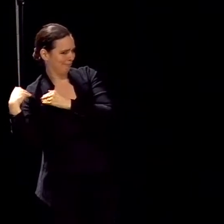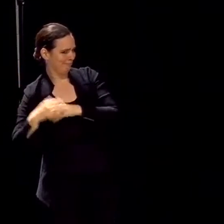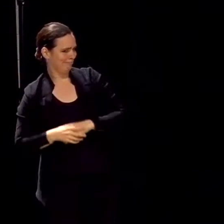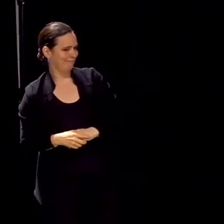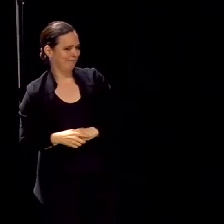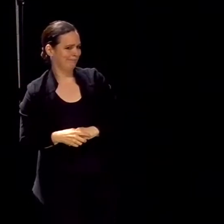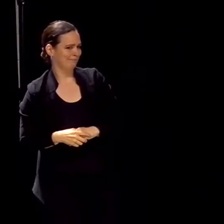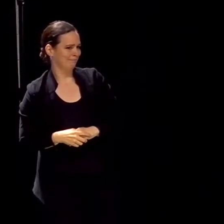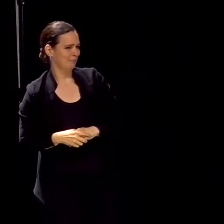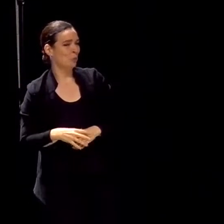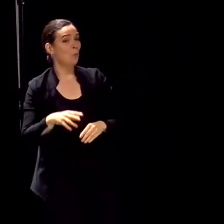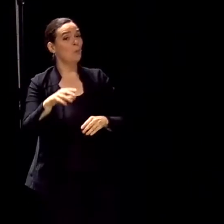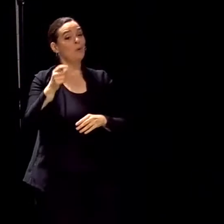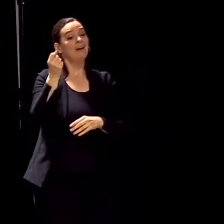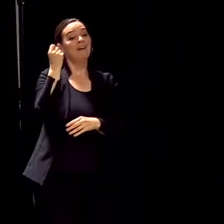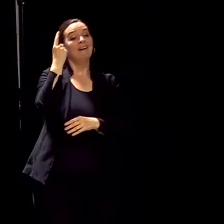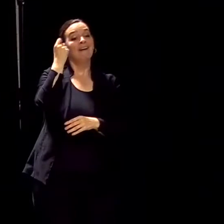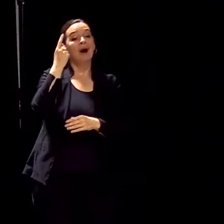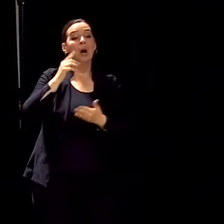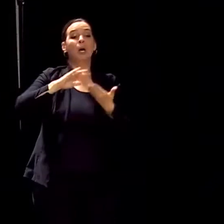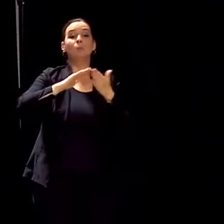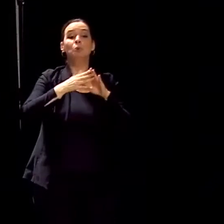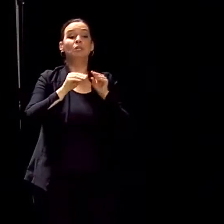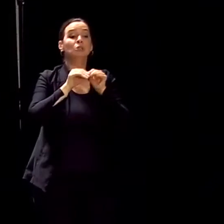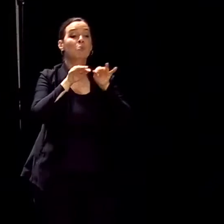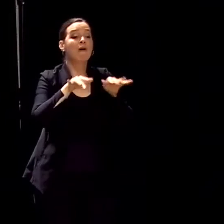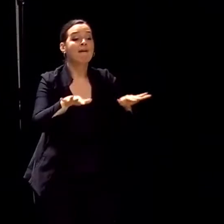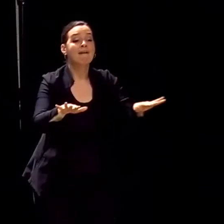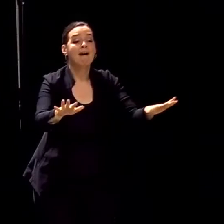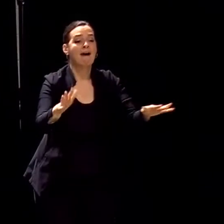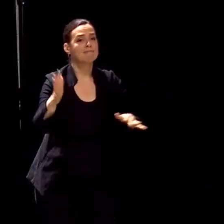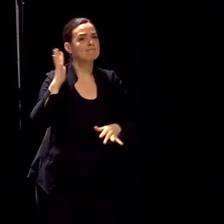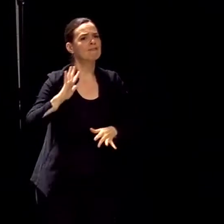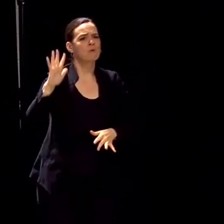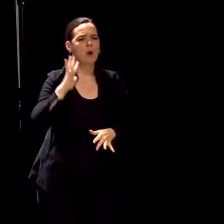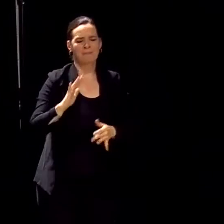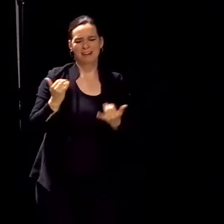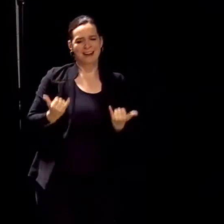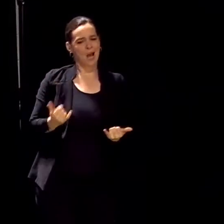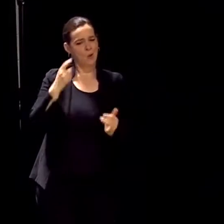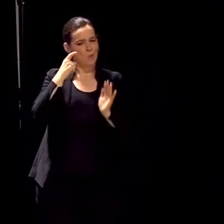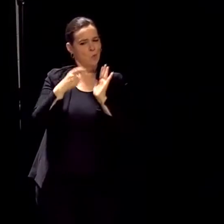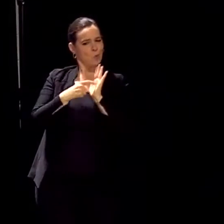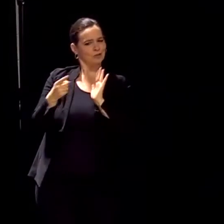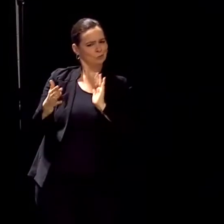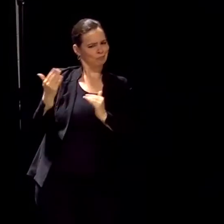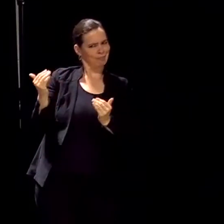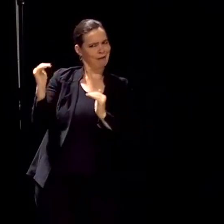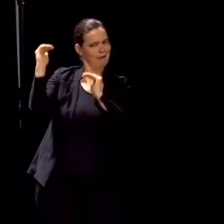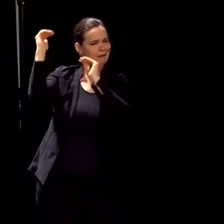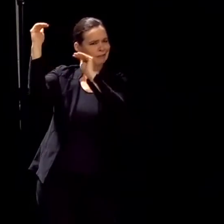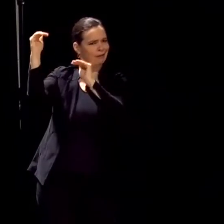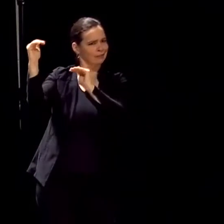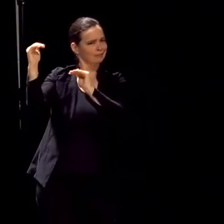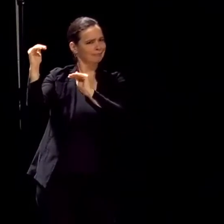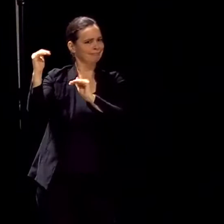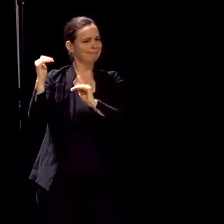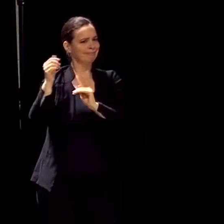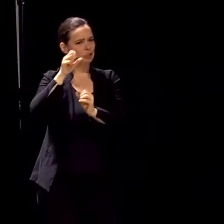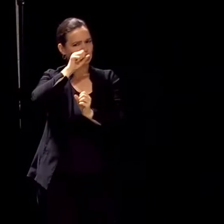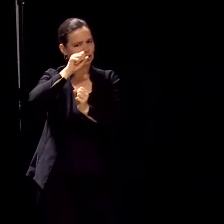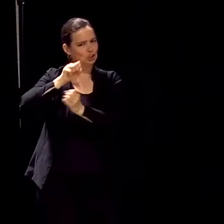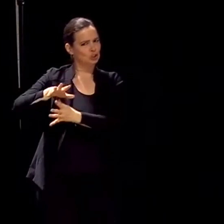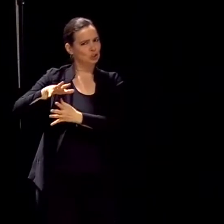been really good indicators that this would spread in the schools. Here, it doesn't fit as well, but